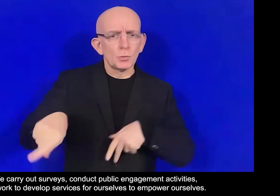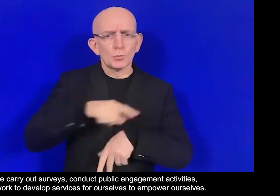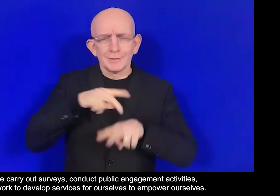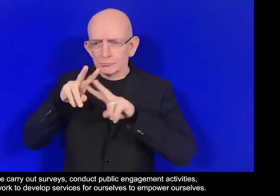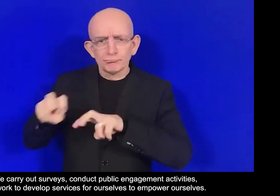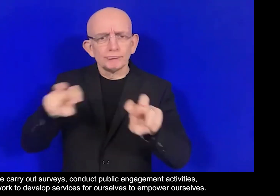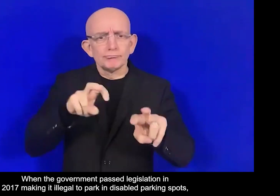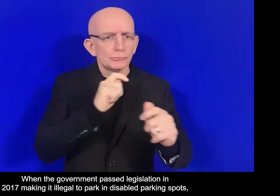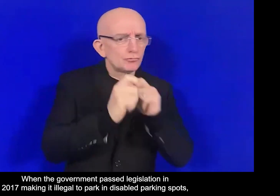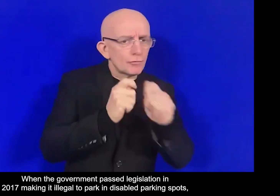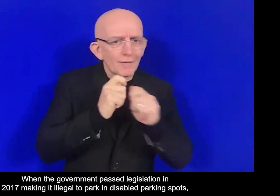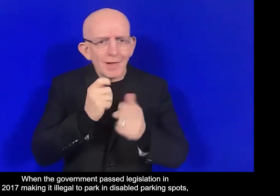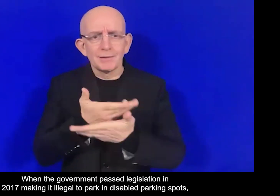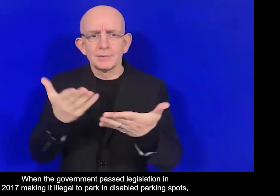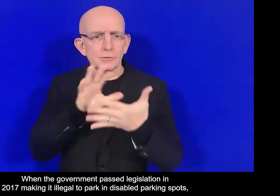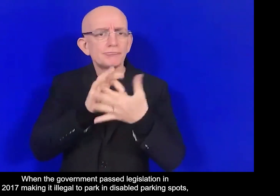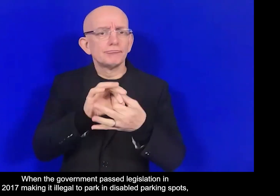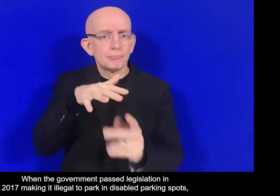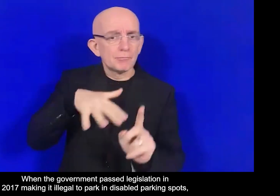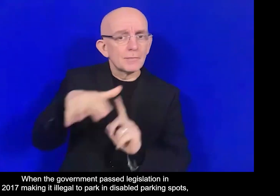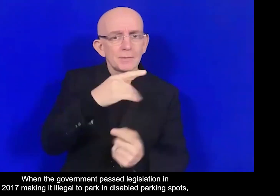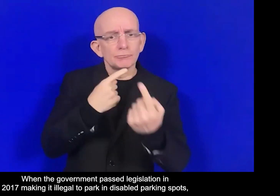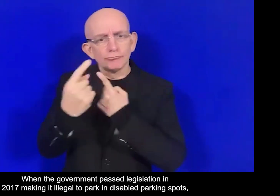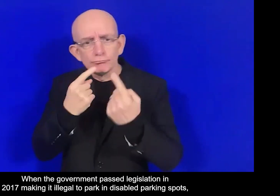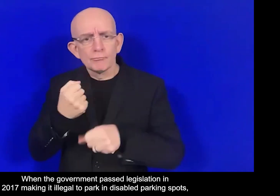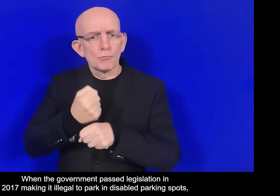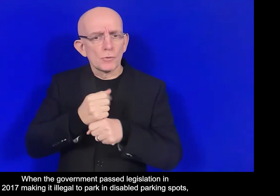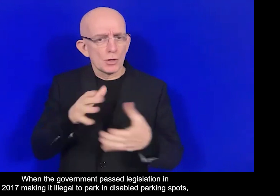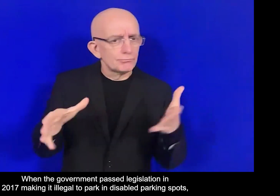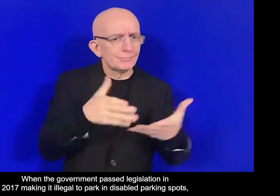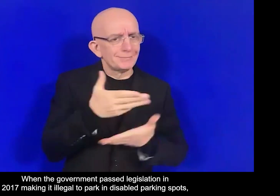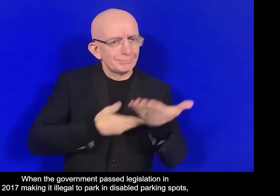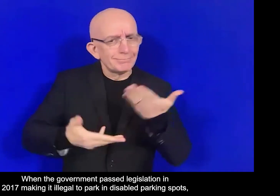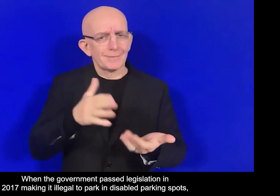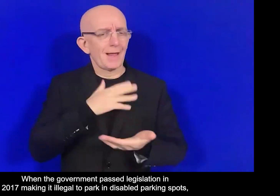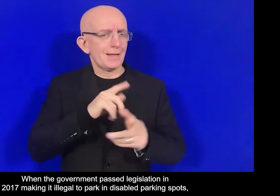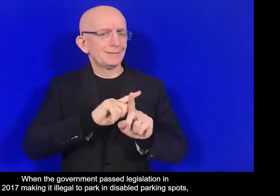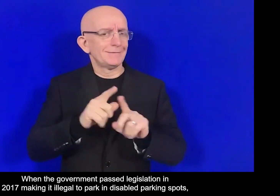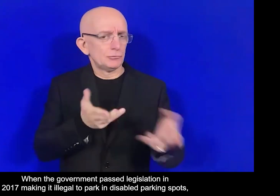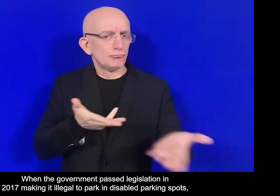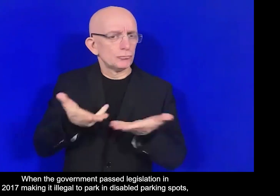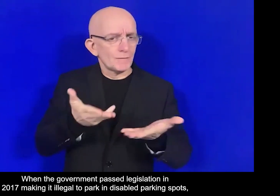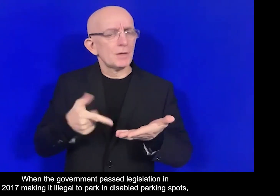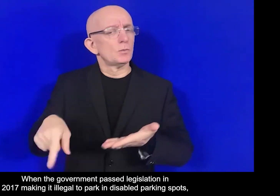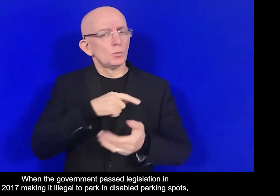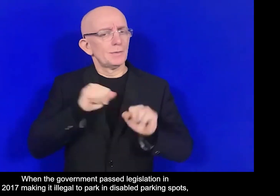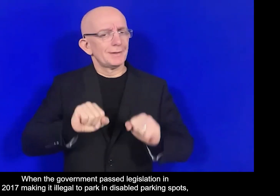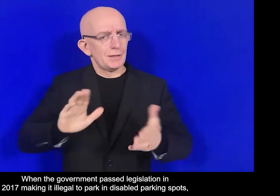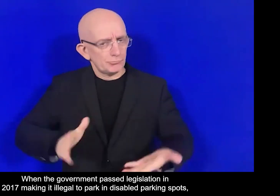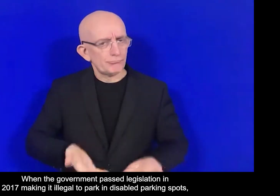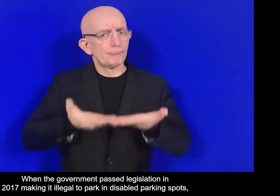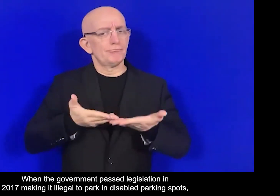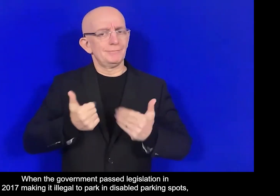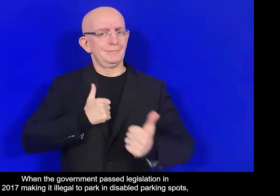ourselves. When the government passed legislation in 2017, making it illegal to park in